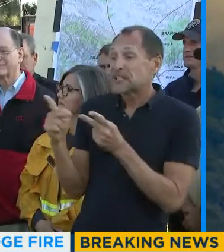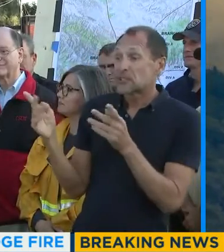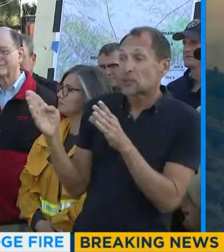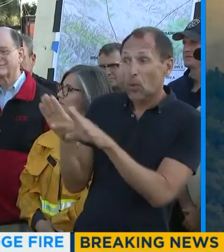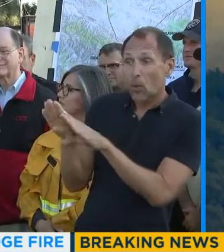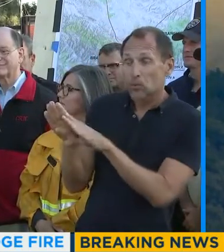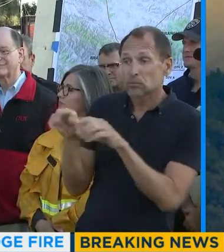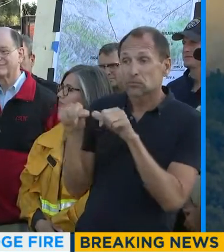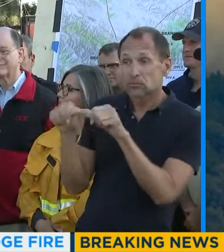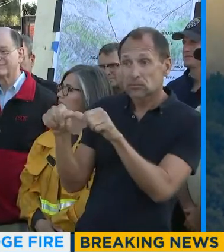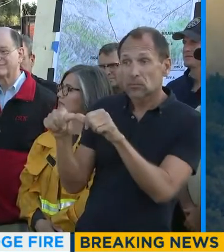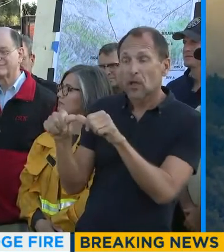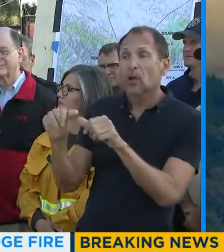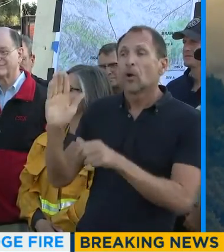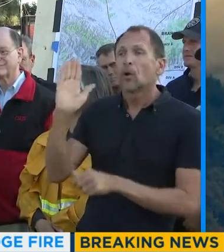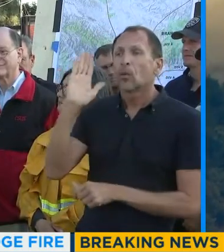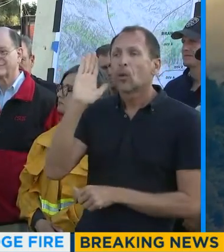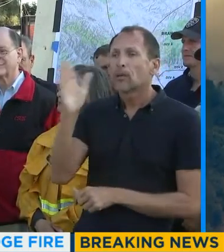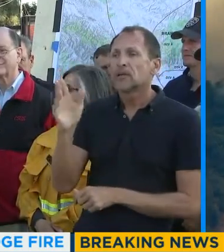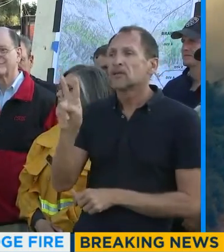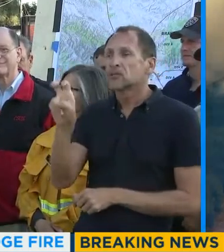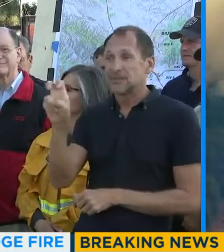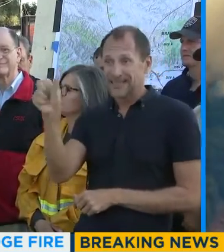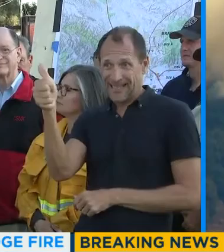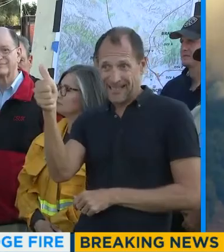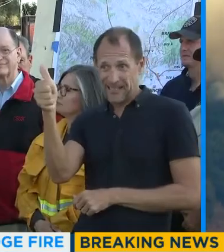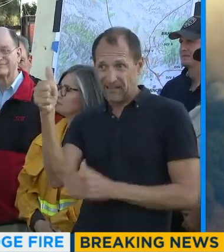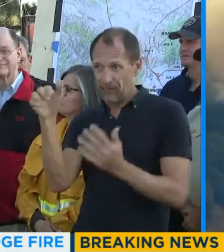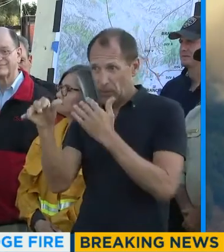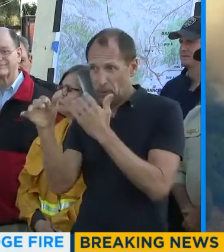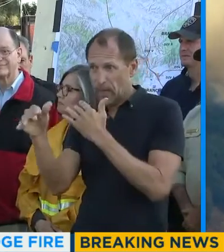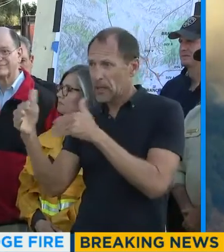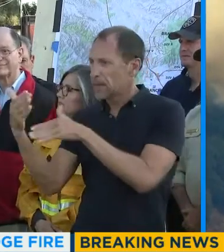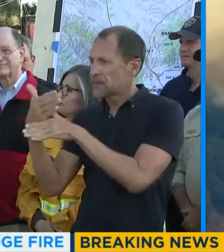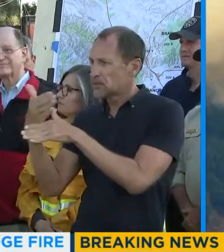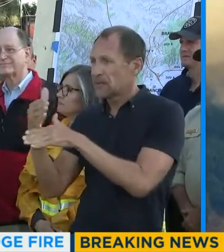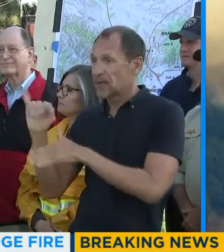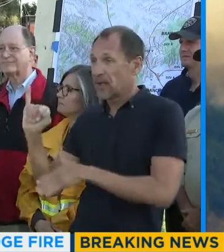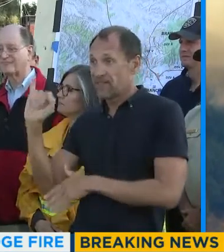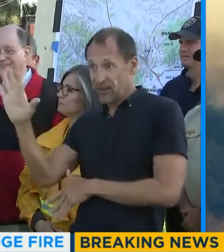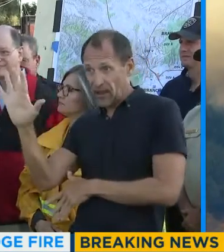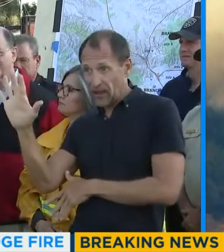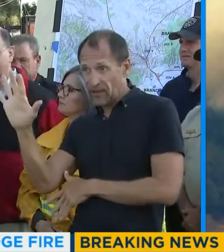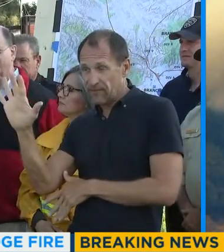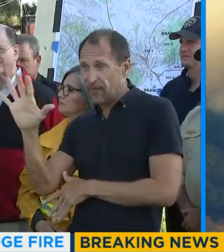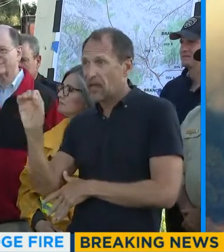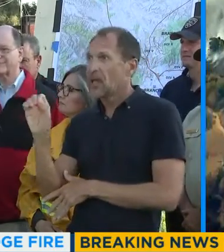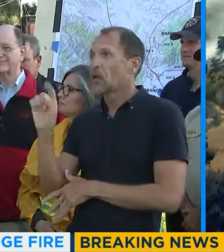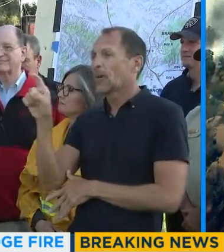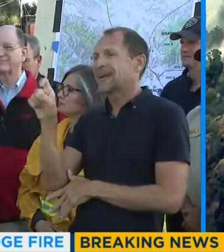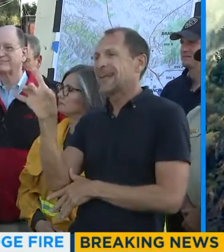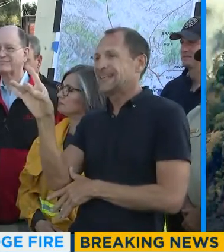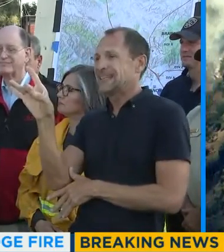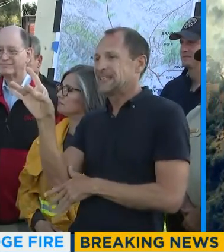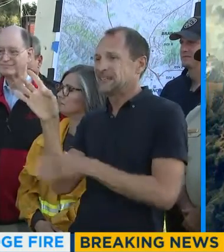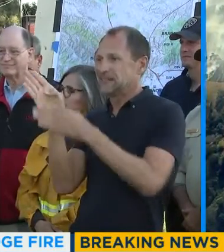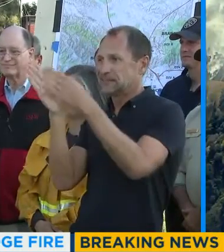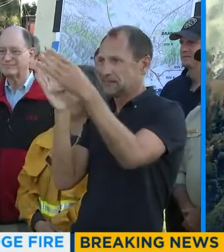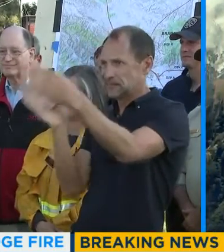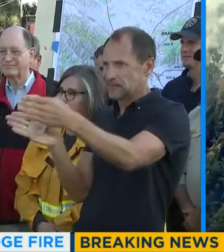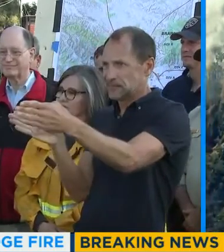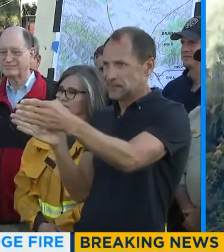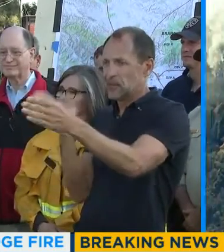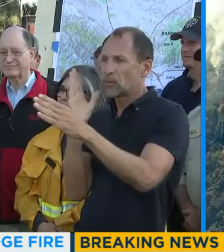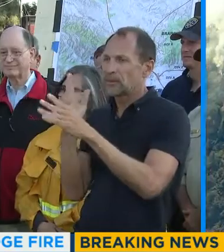in effect is going to be on the 210 freeway between I-5 and the 118.